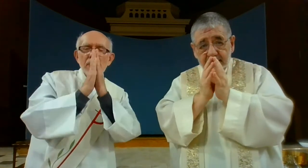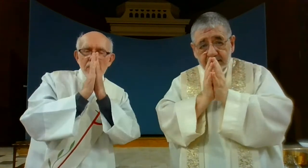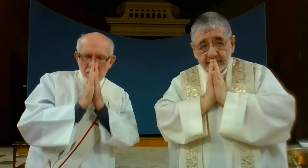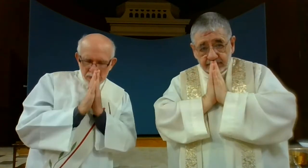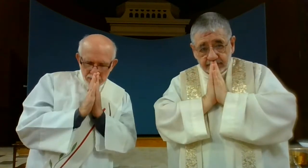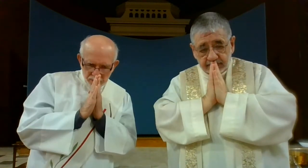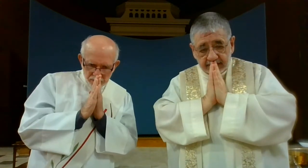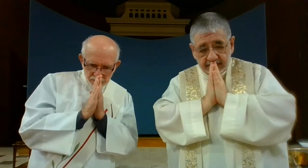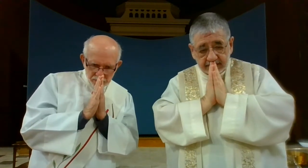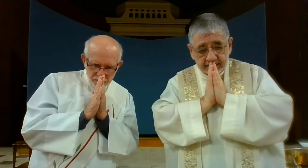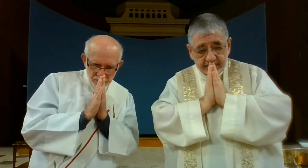Amen.